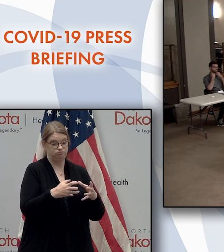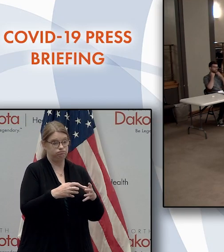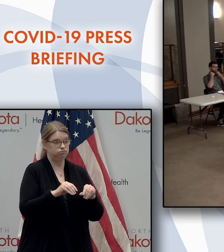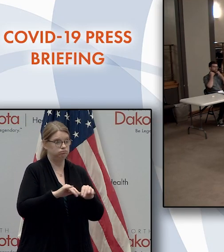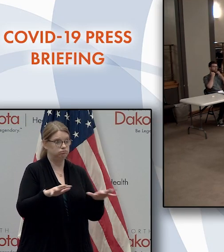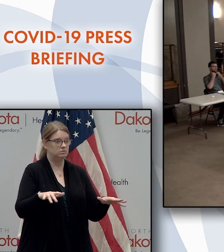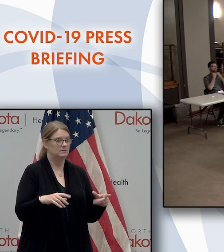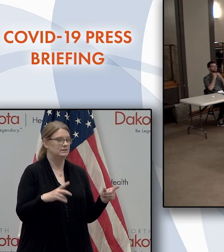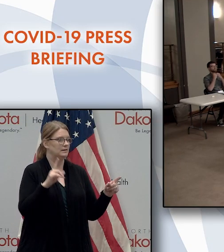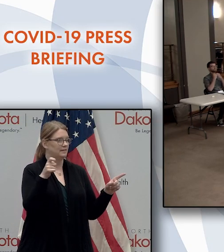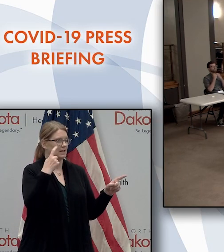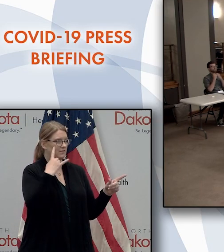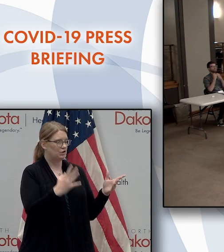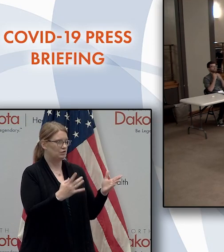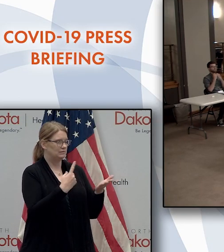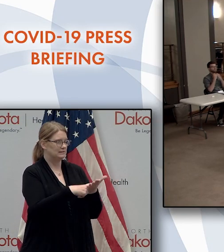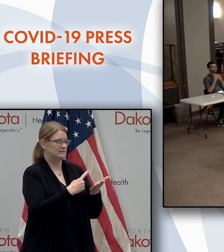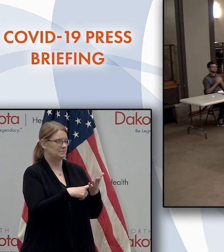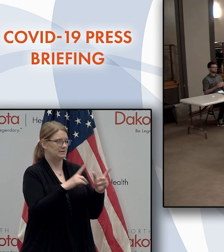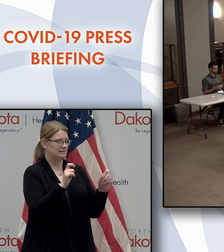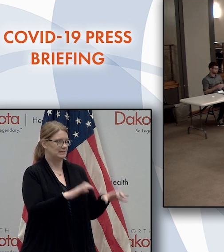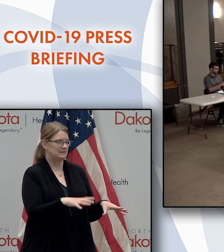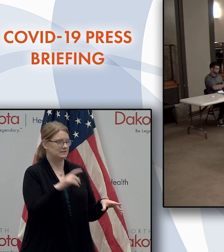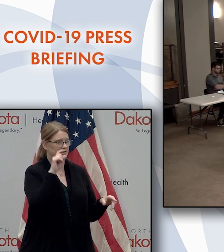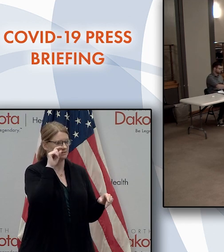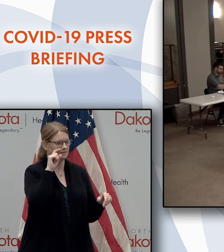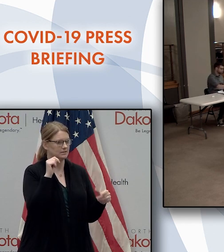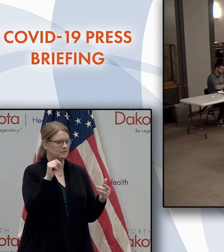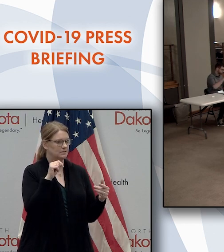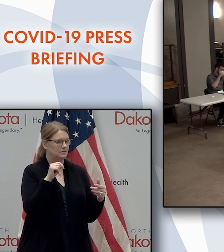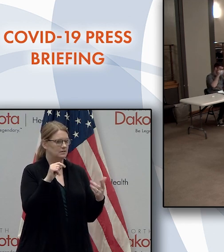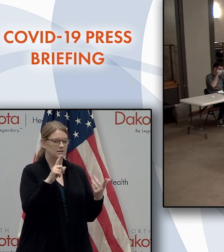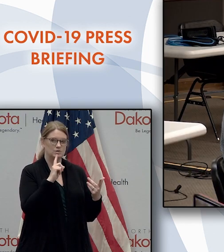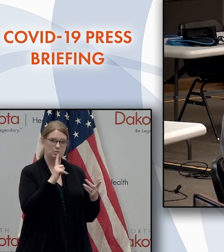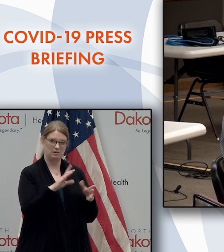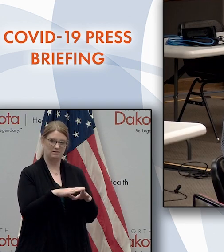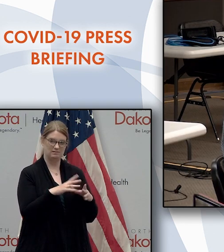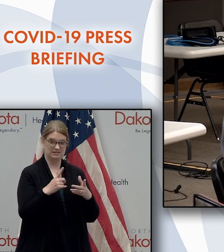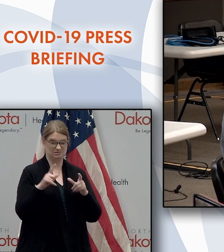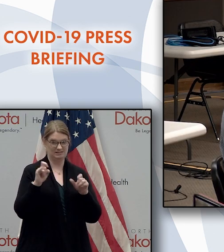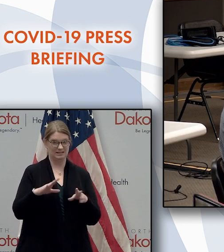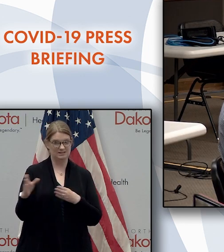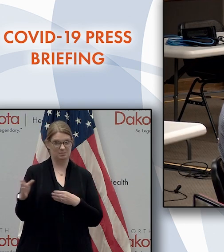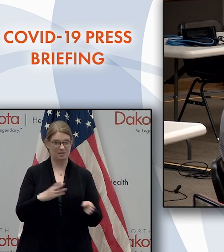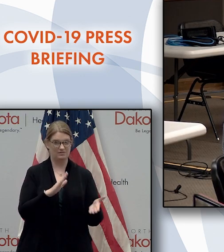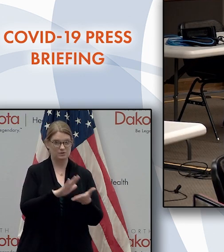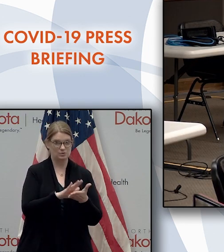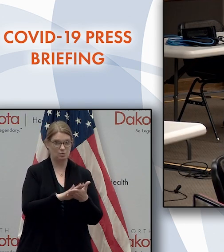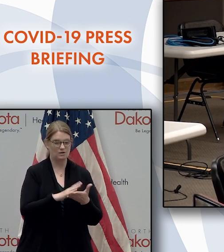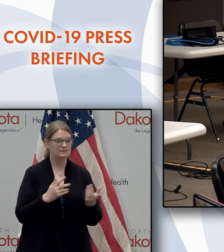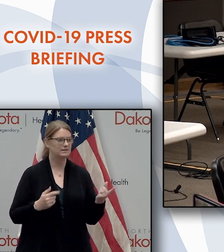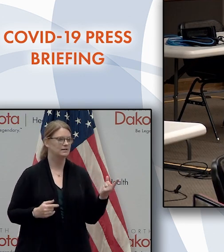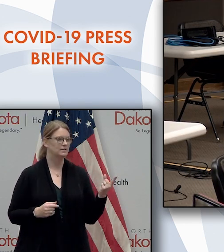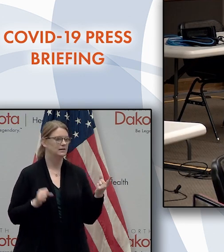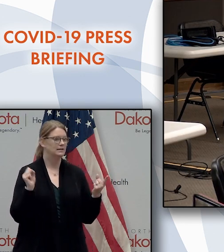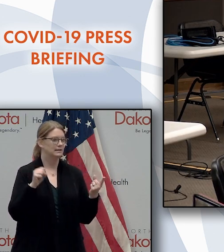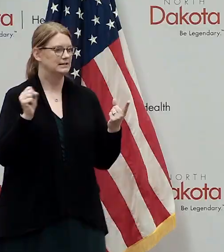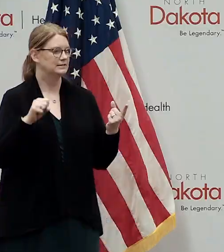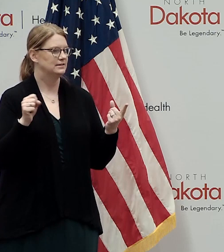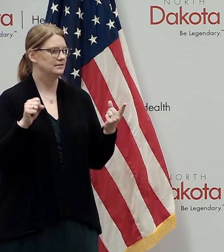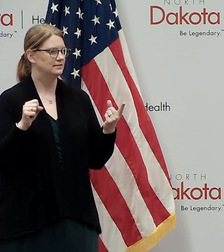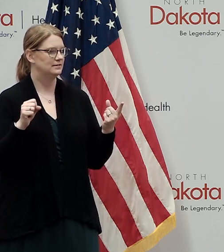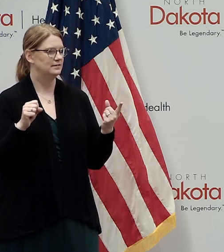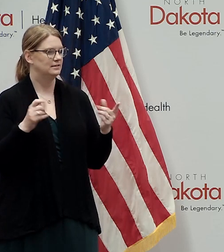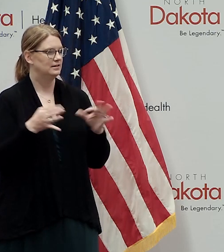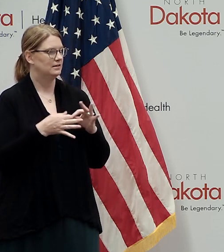about testing being a key to reopening our society. Is there testing plans for schools? So yes, there is. I'm going to